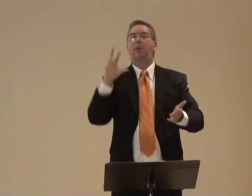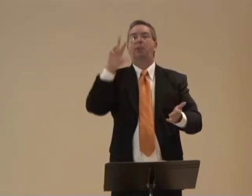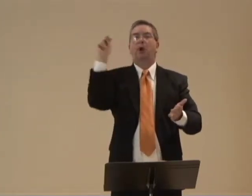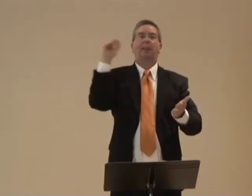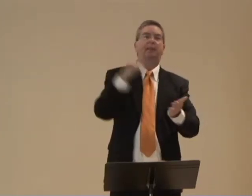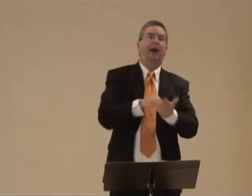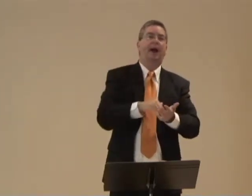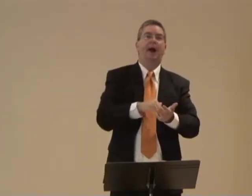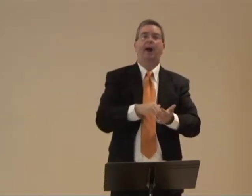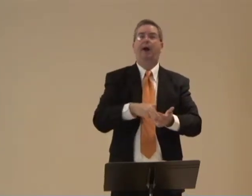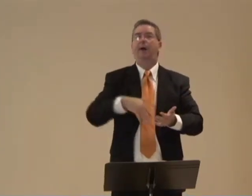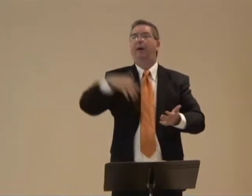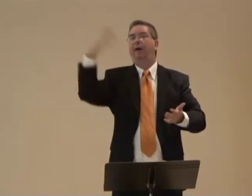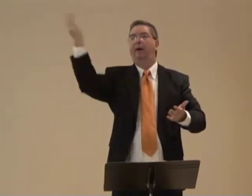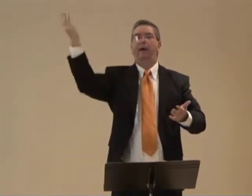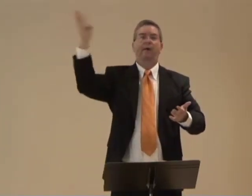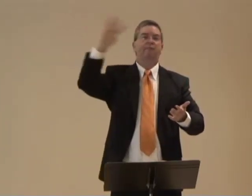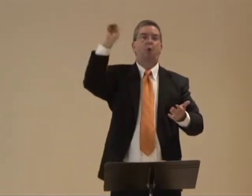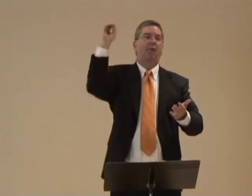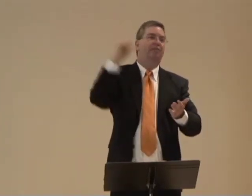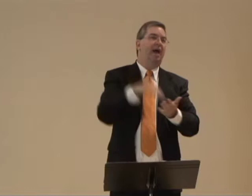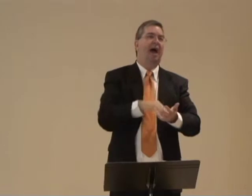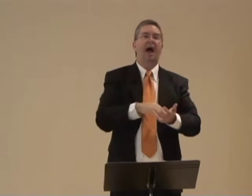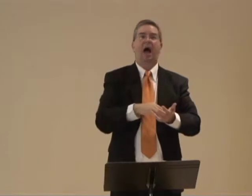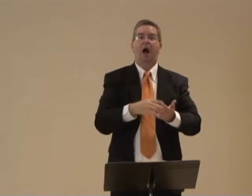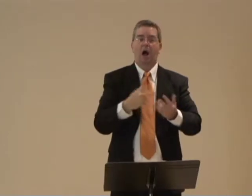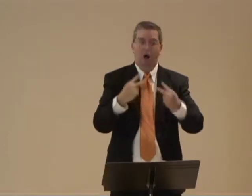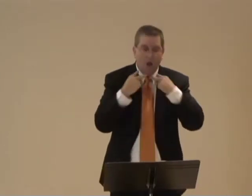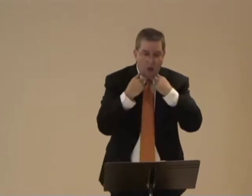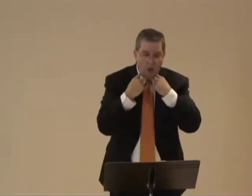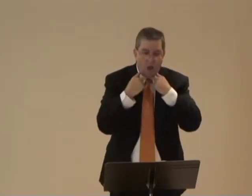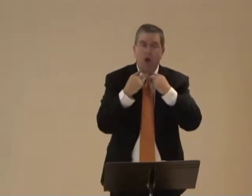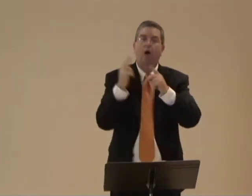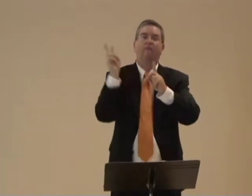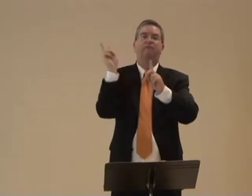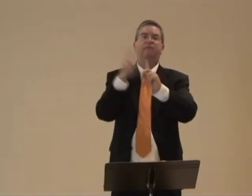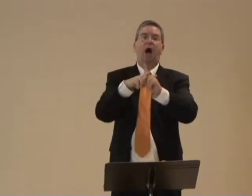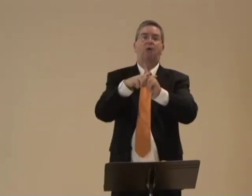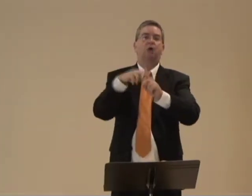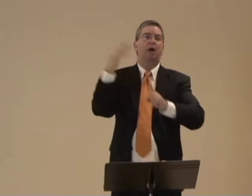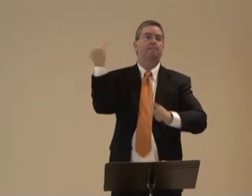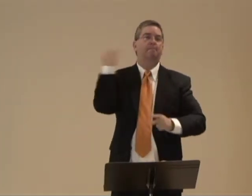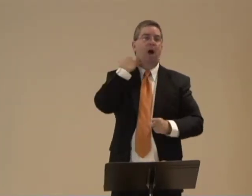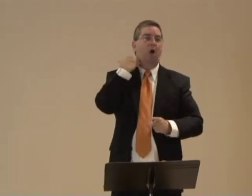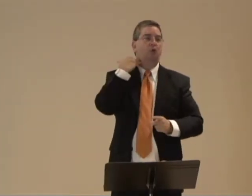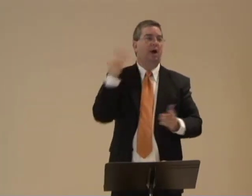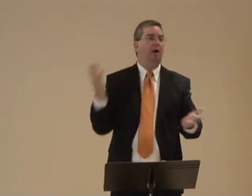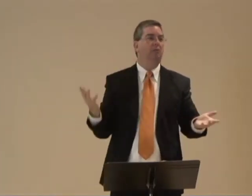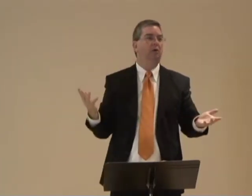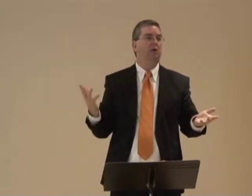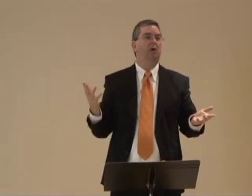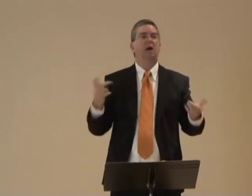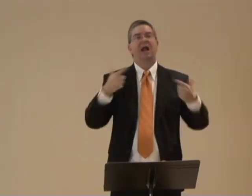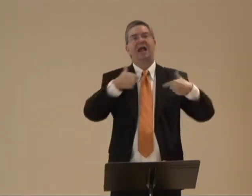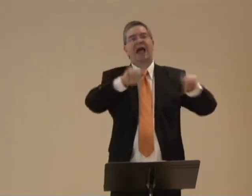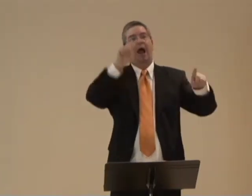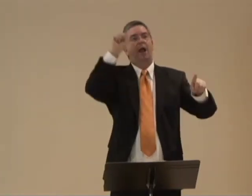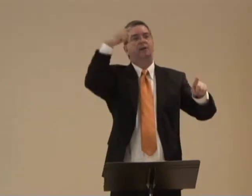For example, maybe they owe a lot of money to the government and they feel like they're stuck. You know, they have a